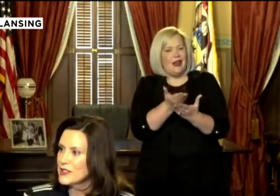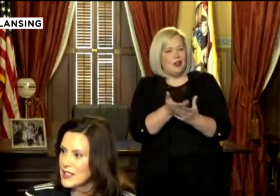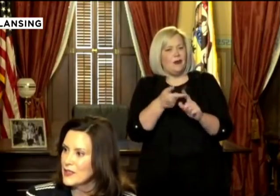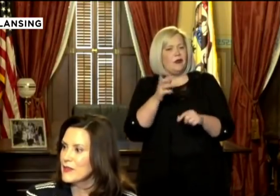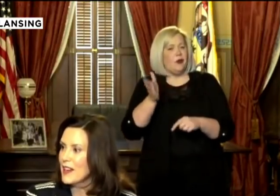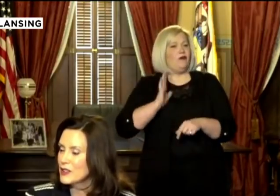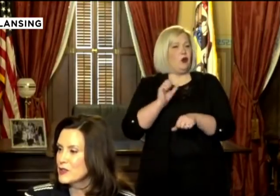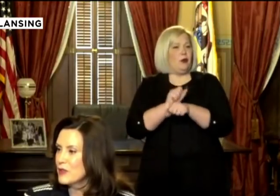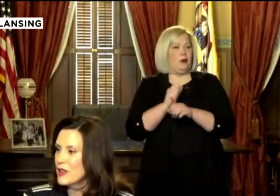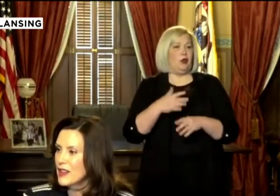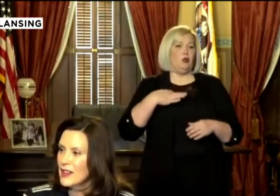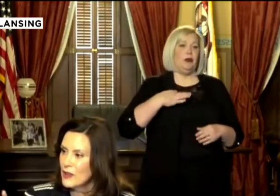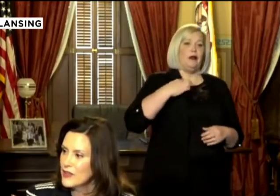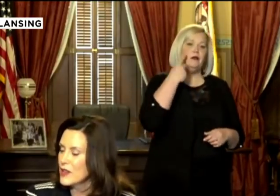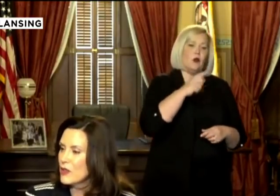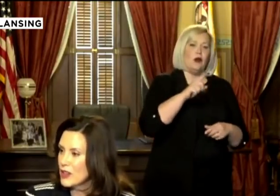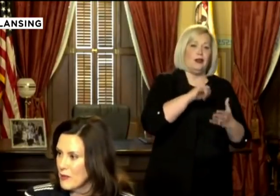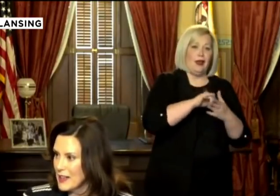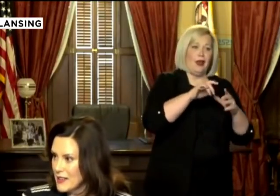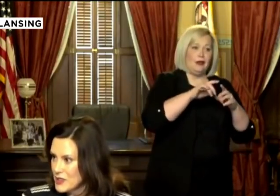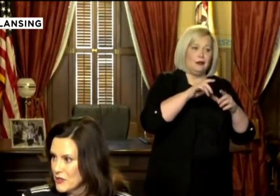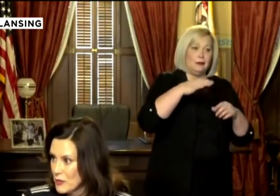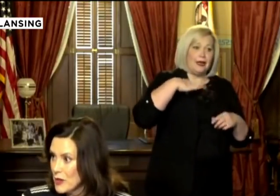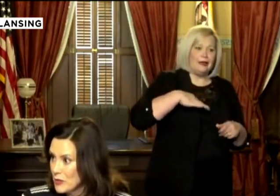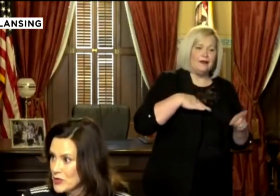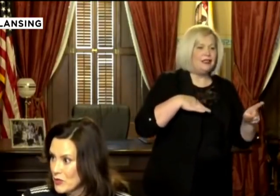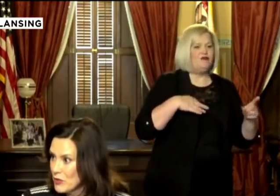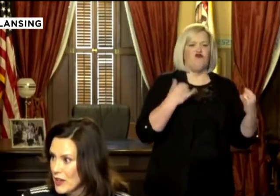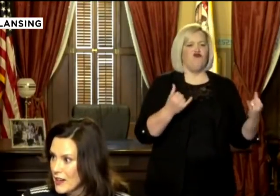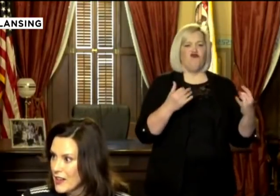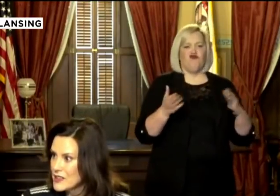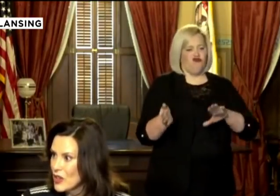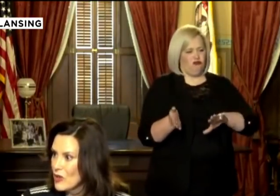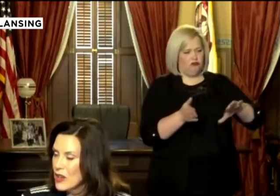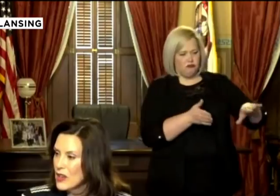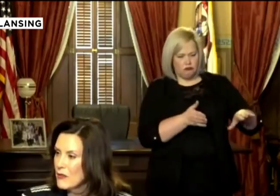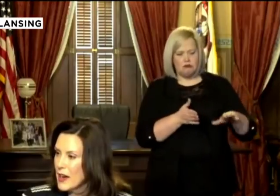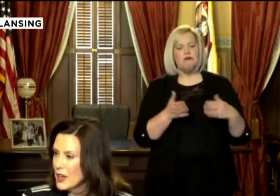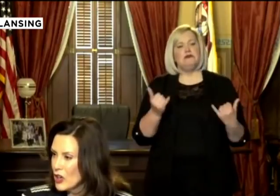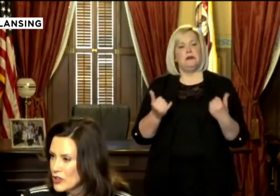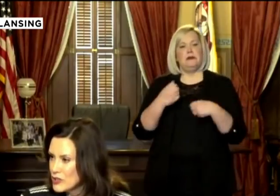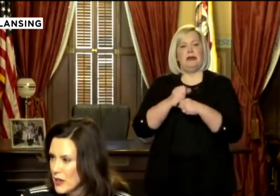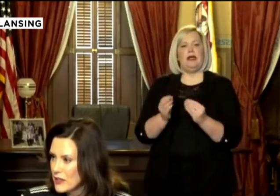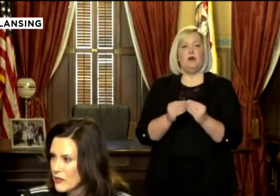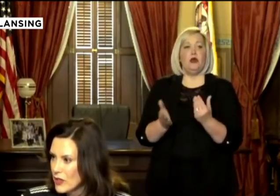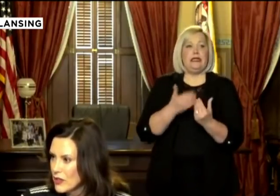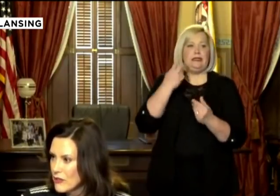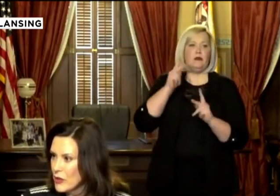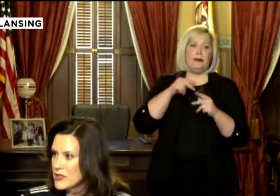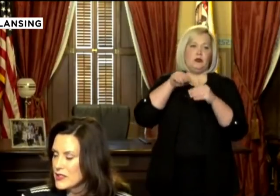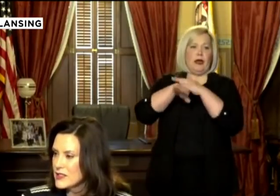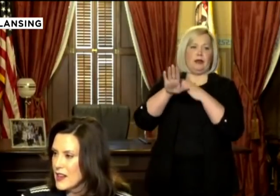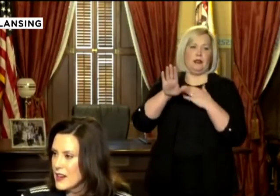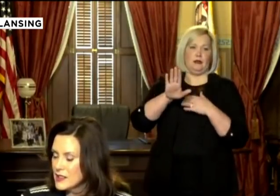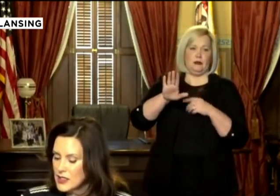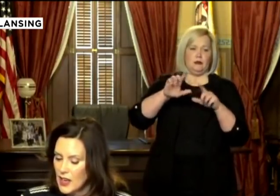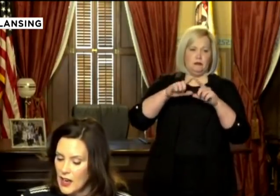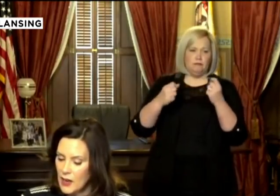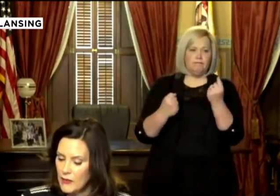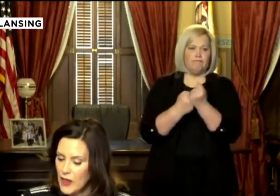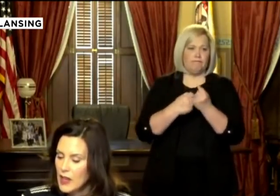former employer to even be eligible. We've said we're going to make it easier for people to apply. And so my encouragement for folks